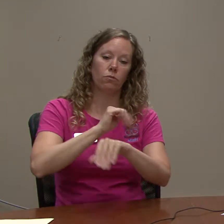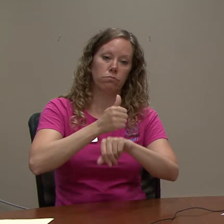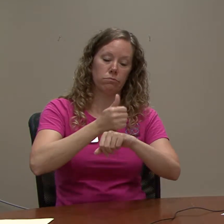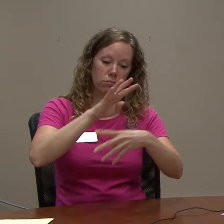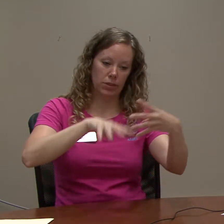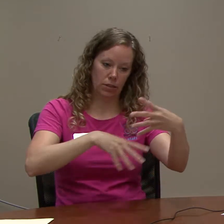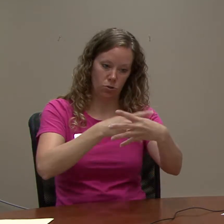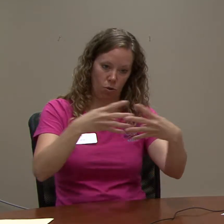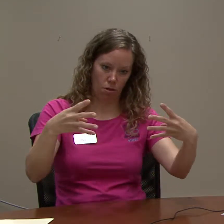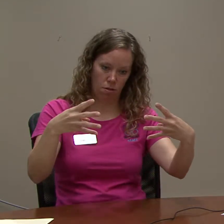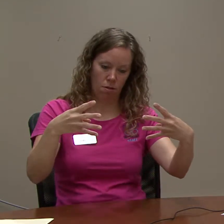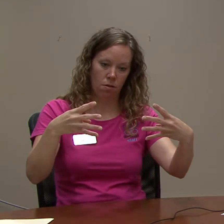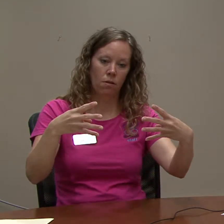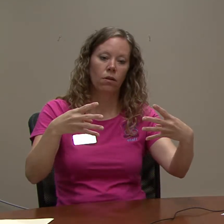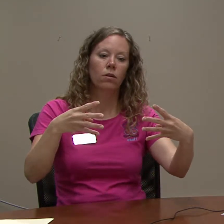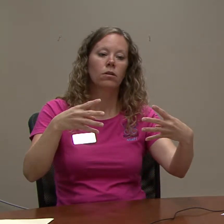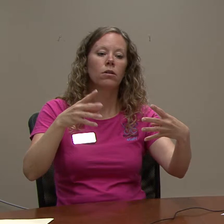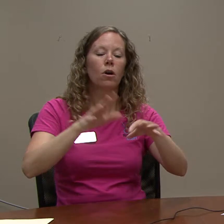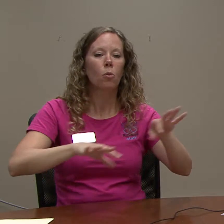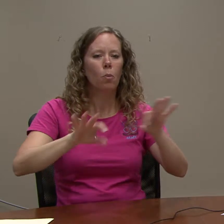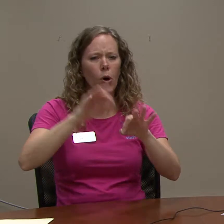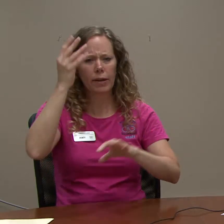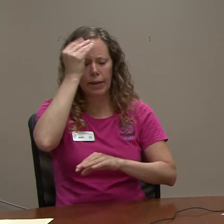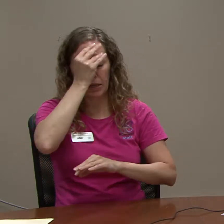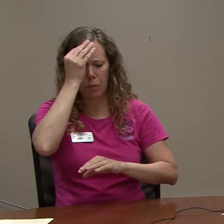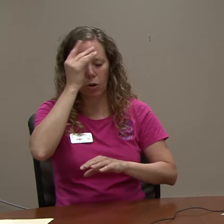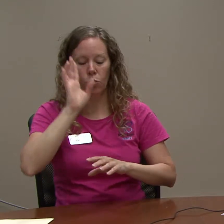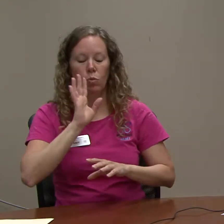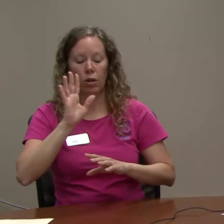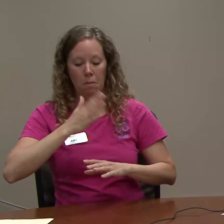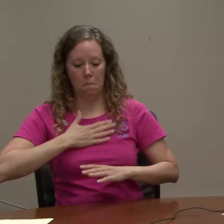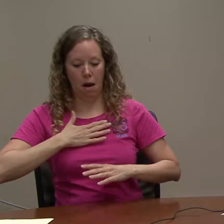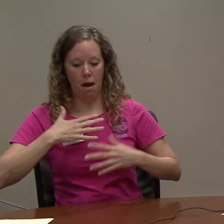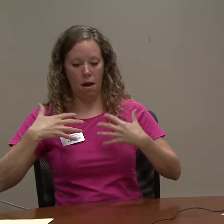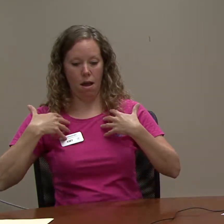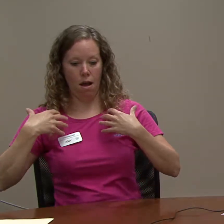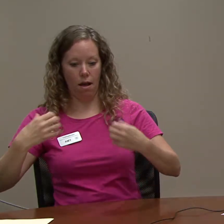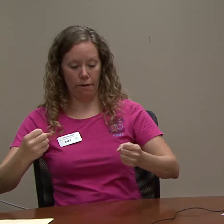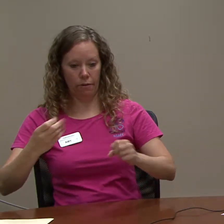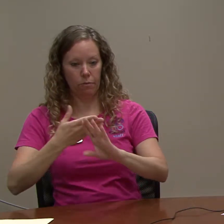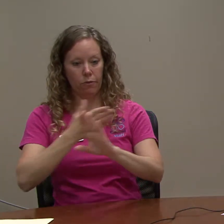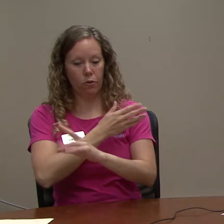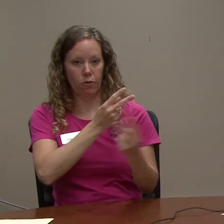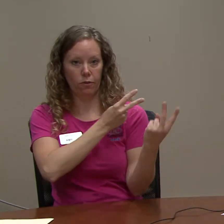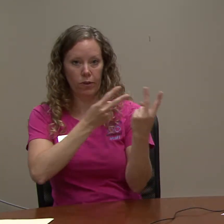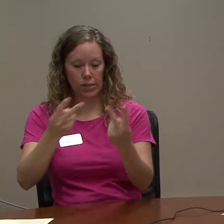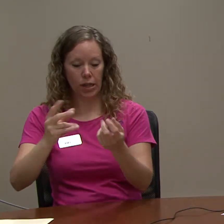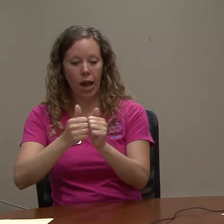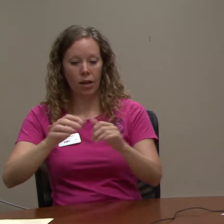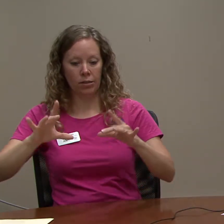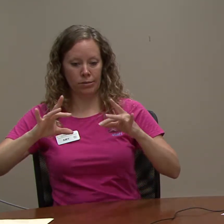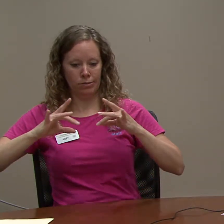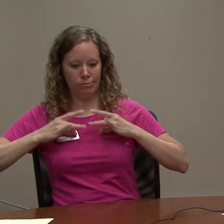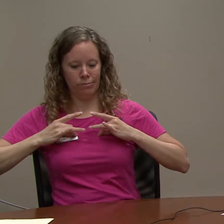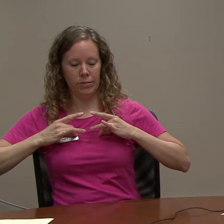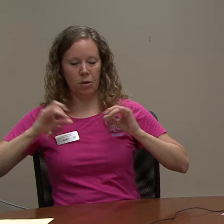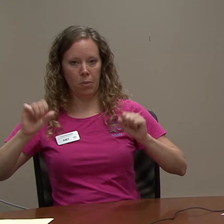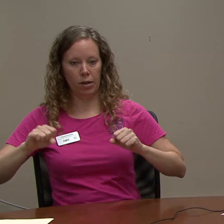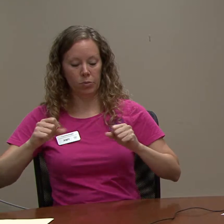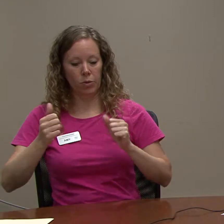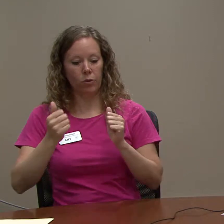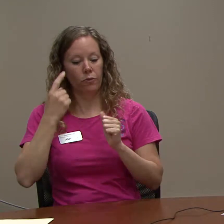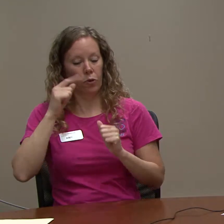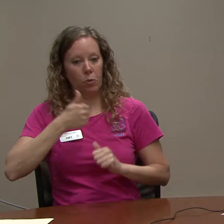visitation, you should consider your personal health and susceptibility to the virus for both yourself and the